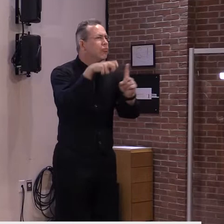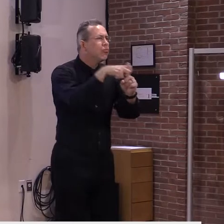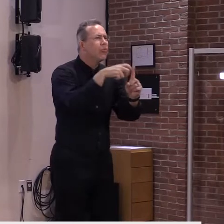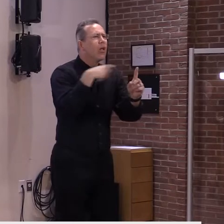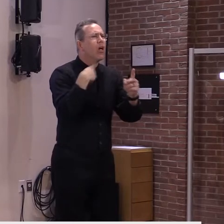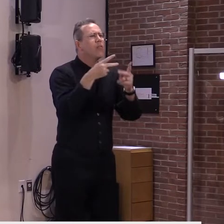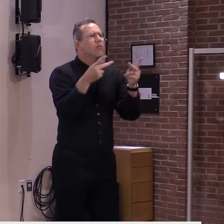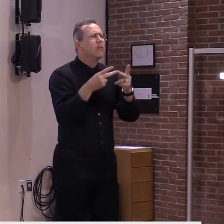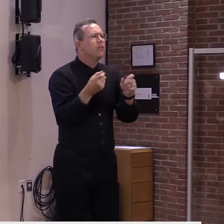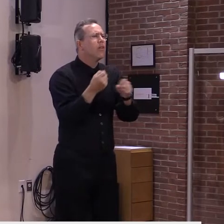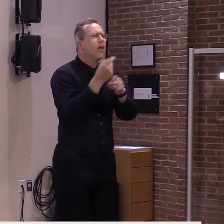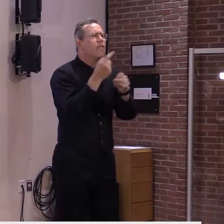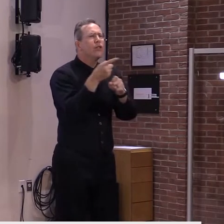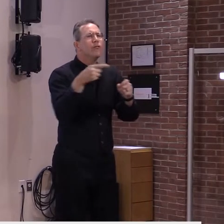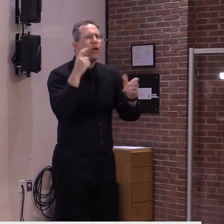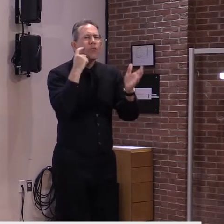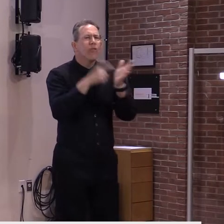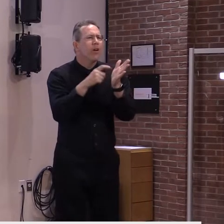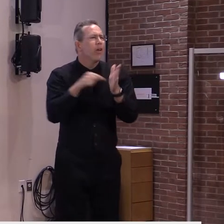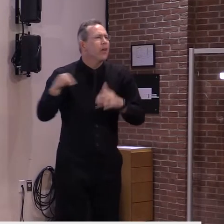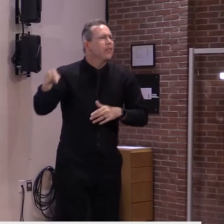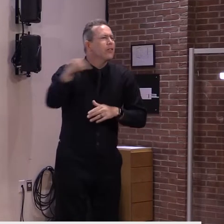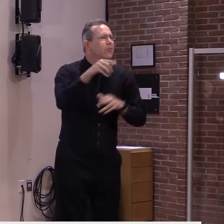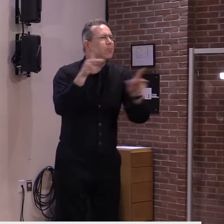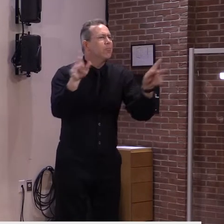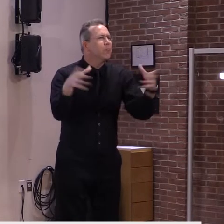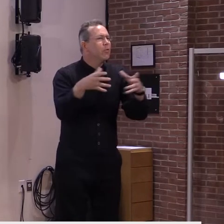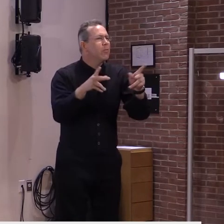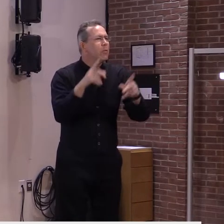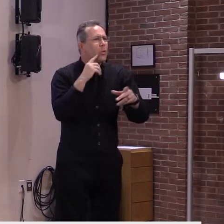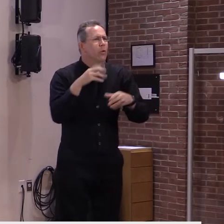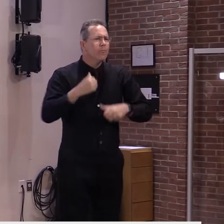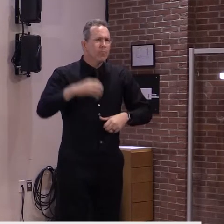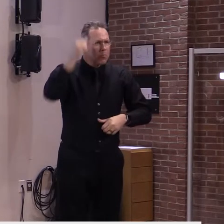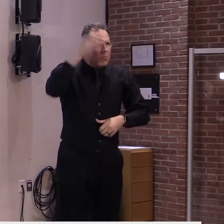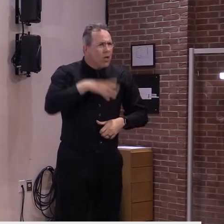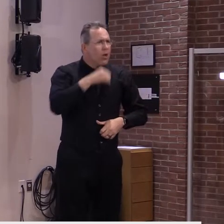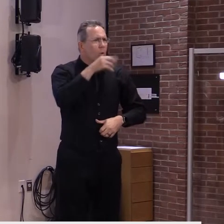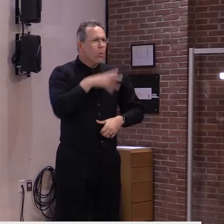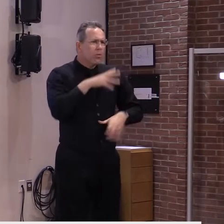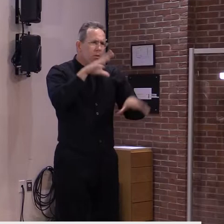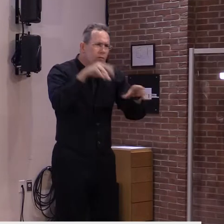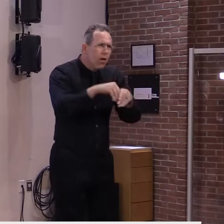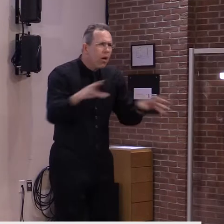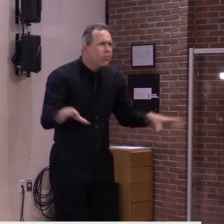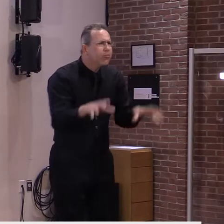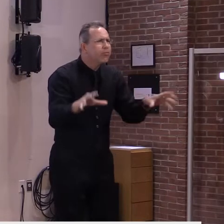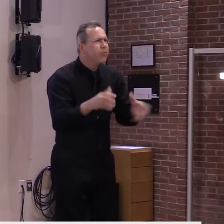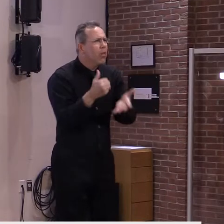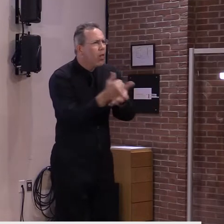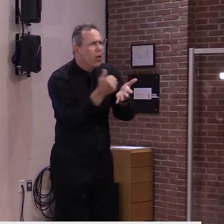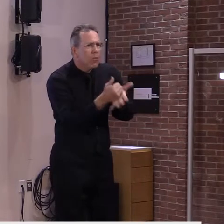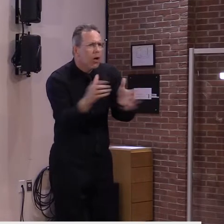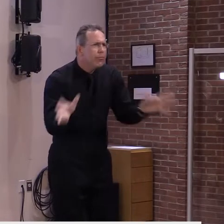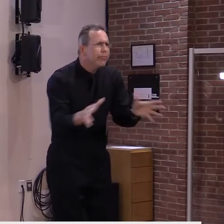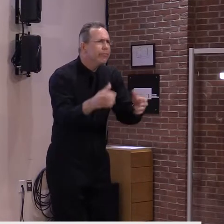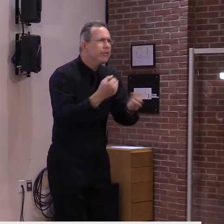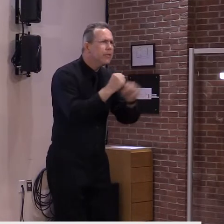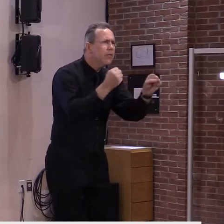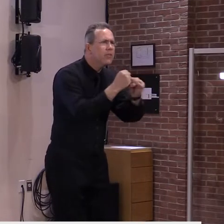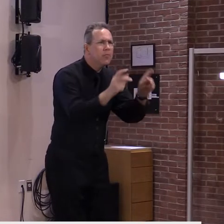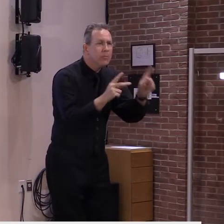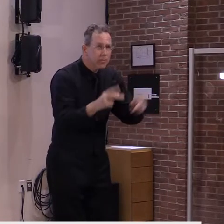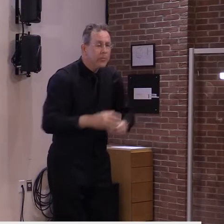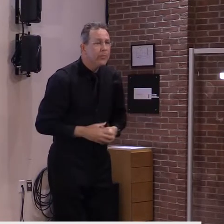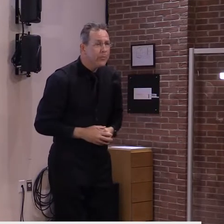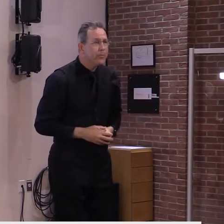the 2,800 men and women who make up Vermont's EMS system for their dedication and commitment. They play